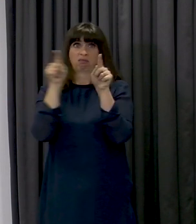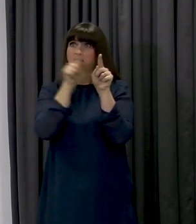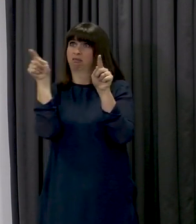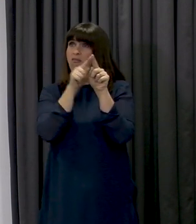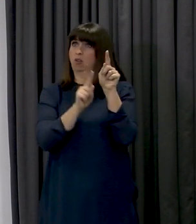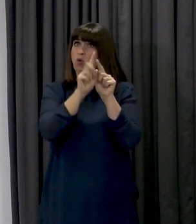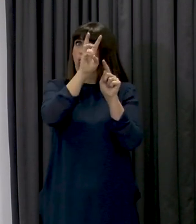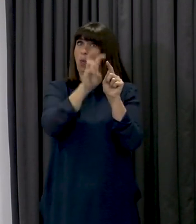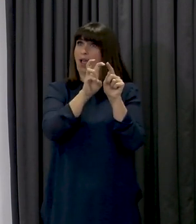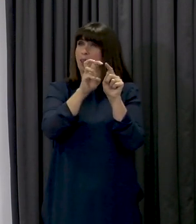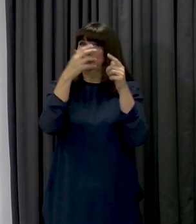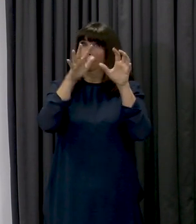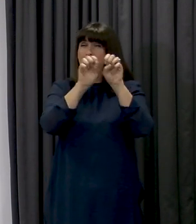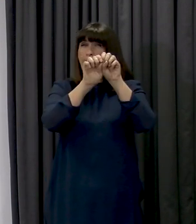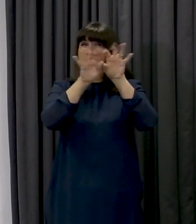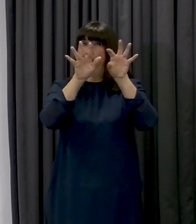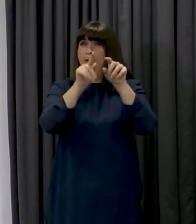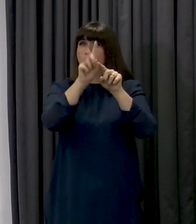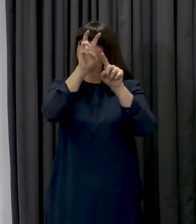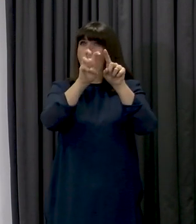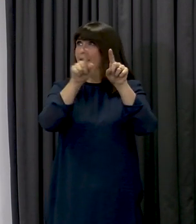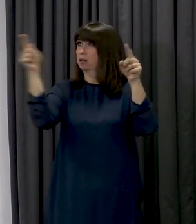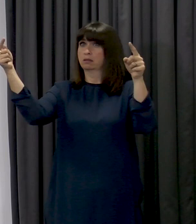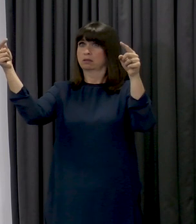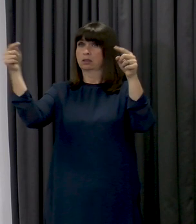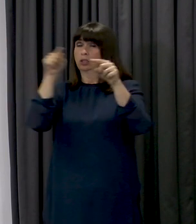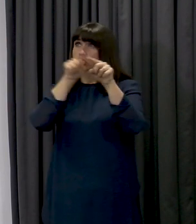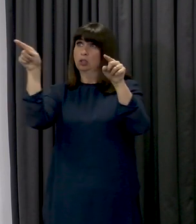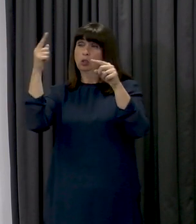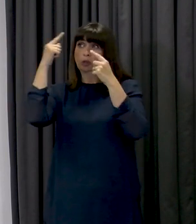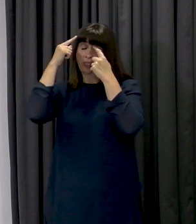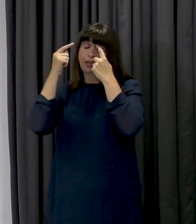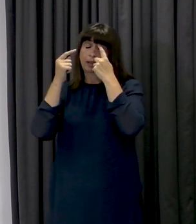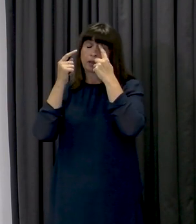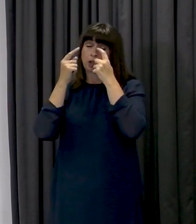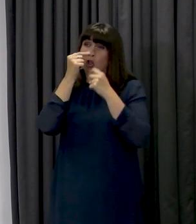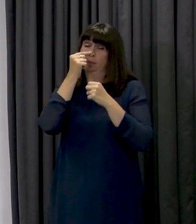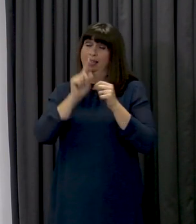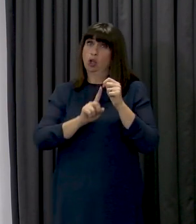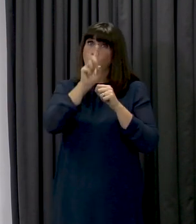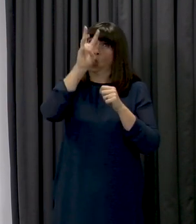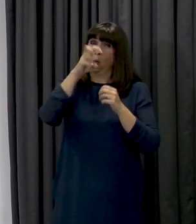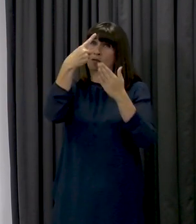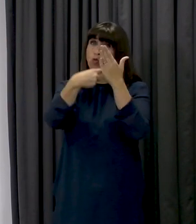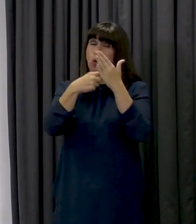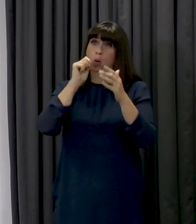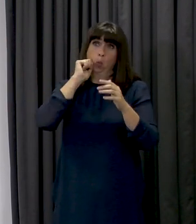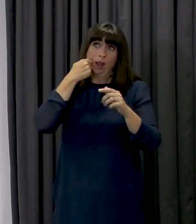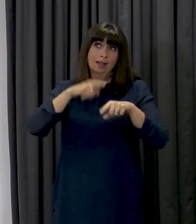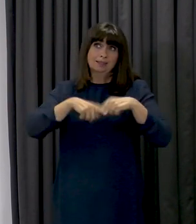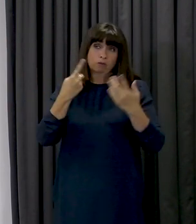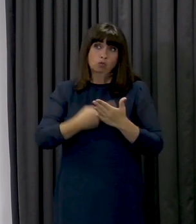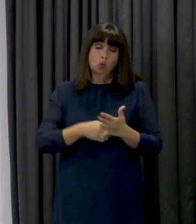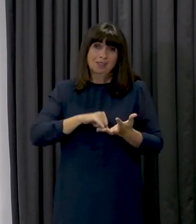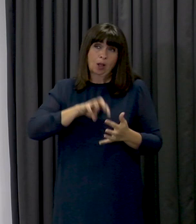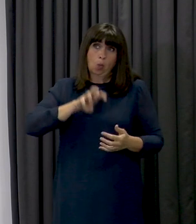been a spike in cases there as well? Are we heading towards a different set of rules for North Wales and South Wales because of